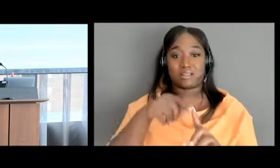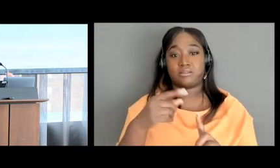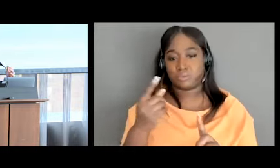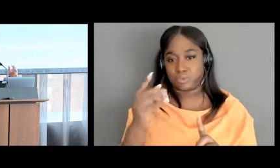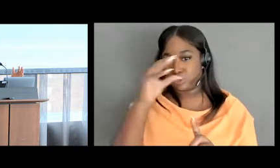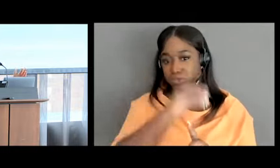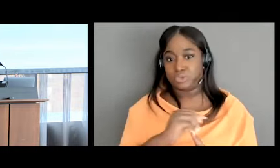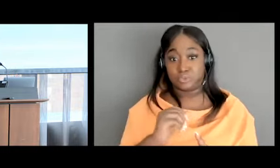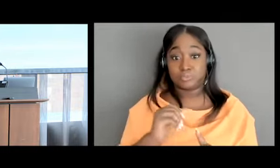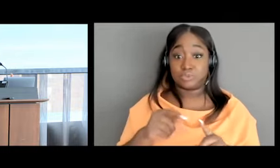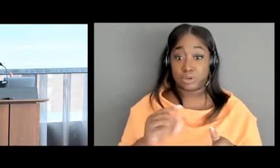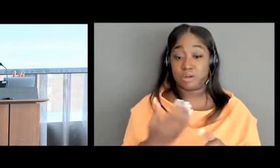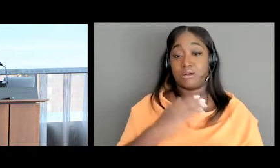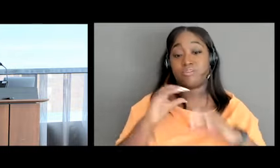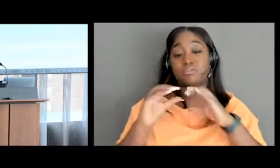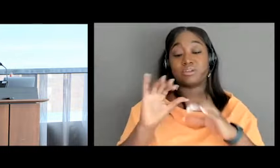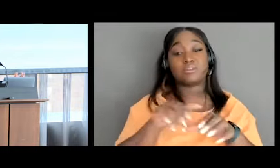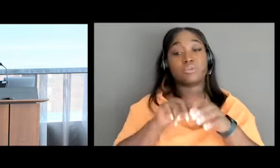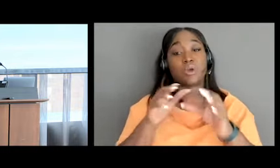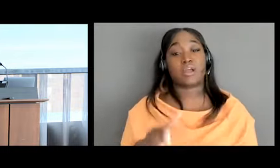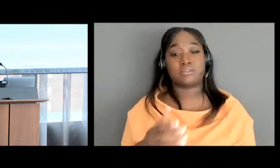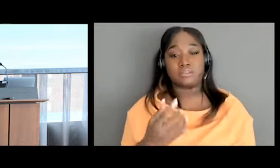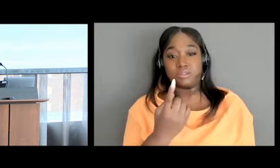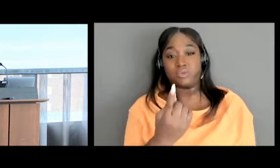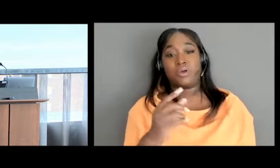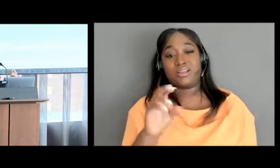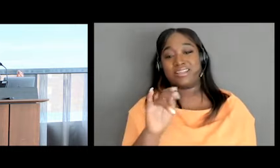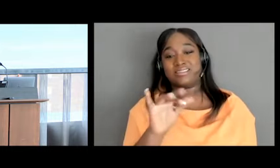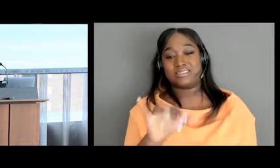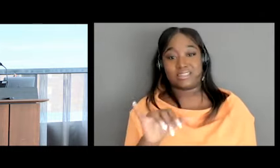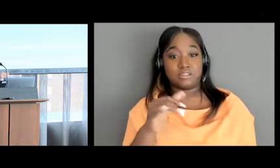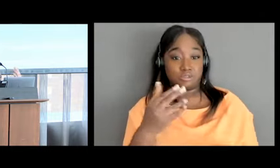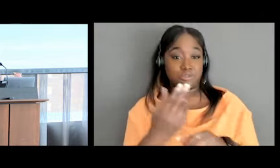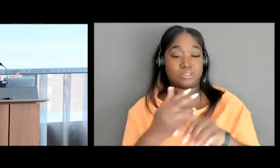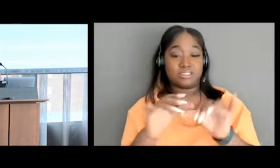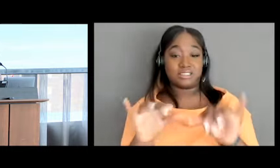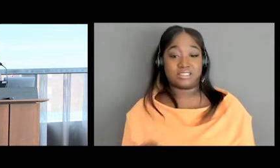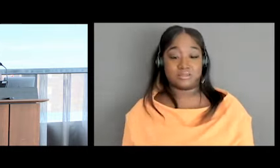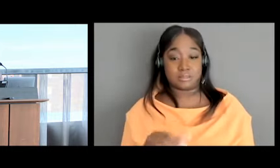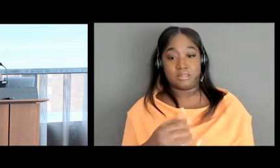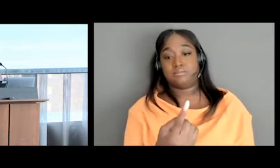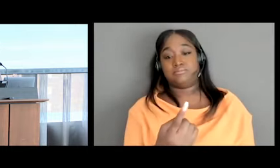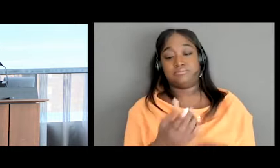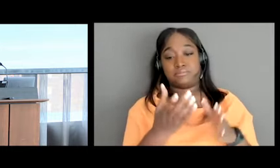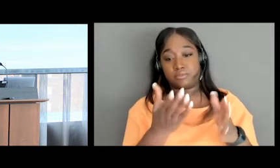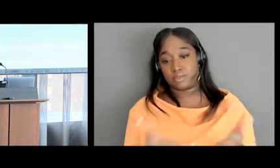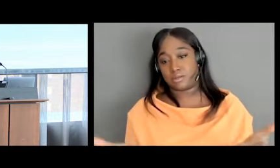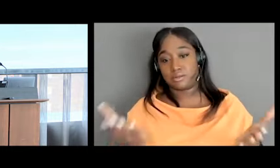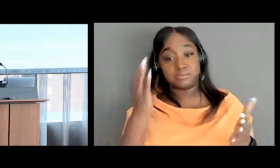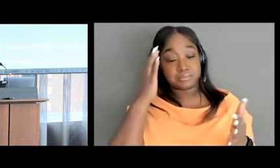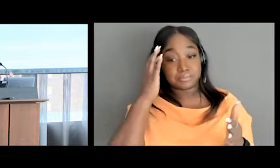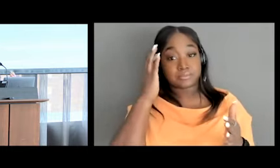is using the system as a single writer. But we know, especially in the scenario